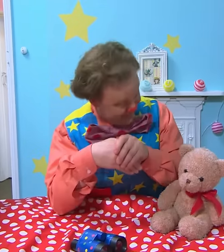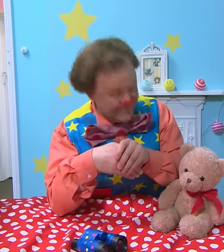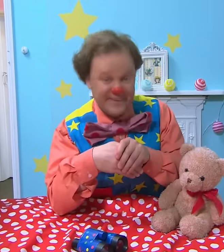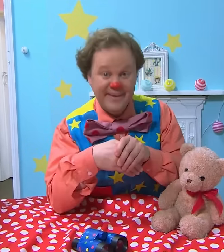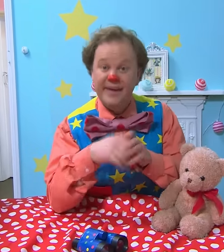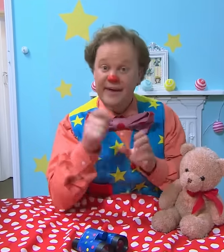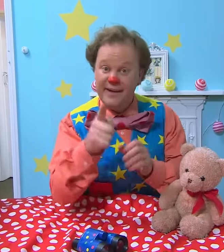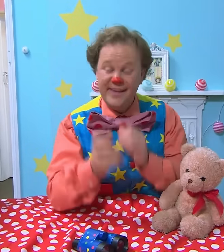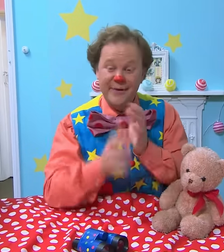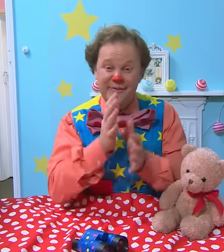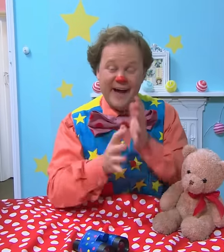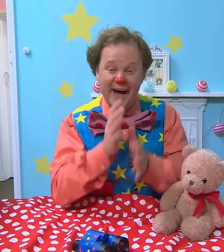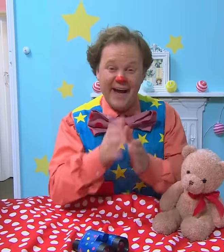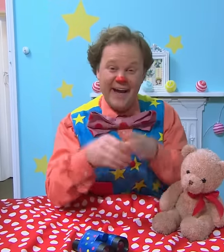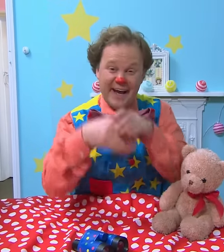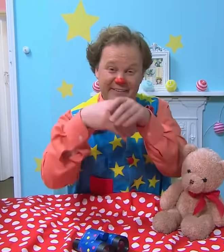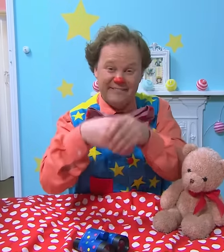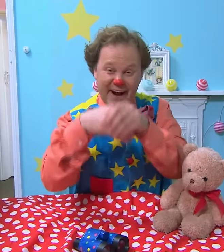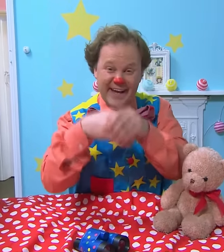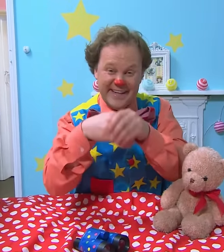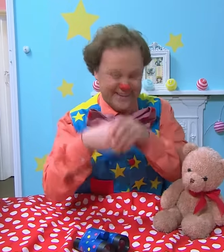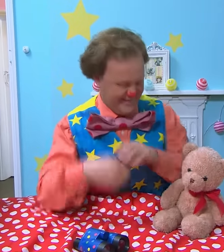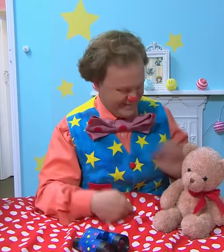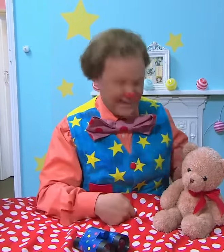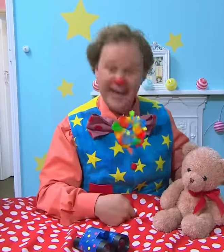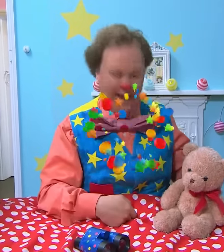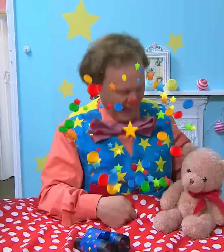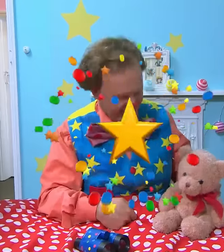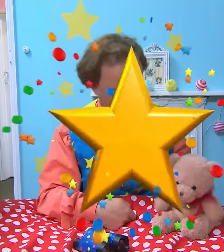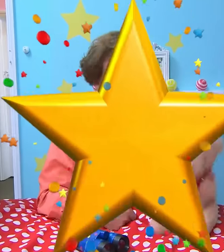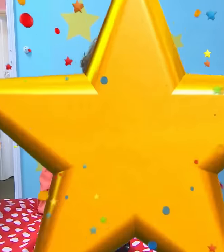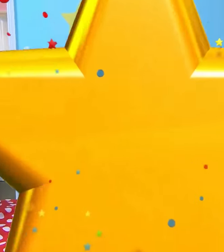Friends. You sign friends. Oh, where are they?